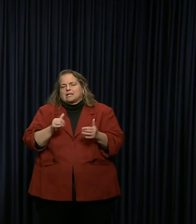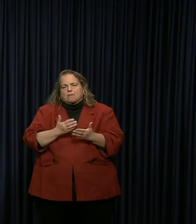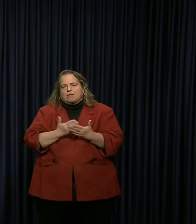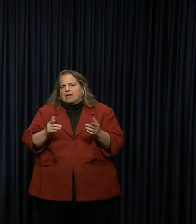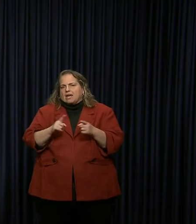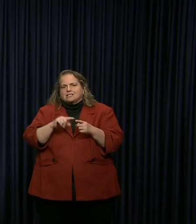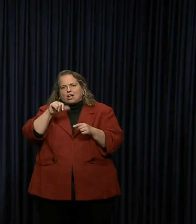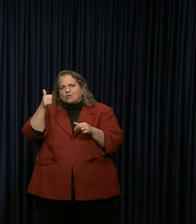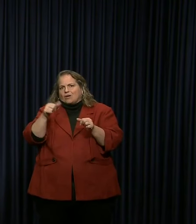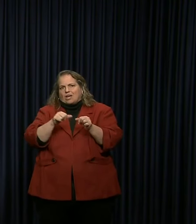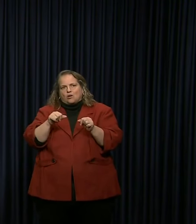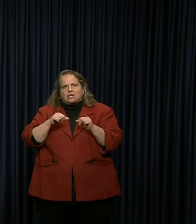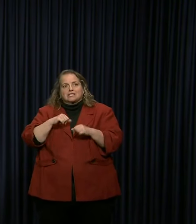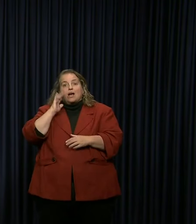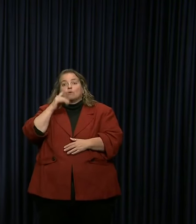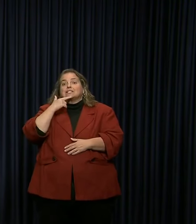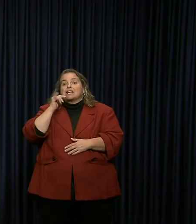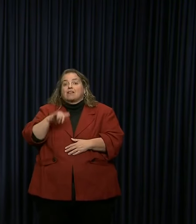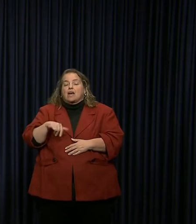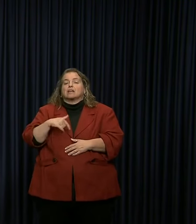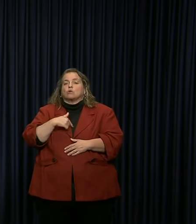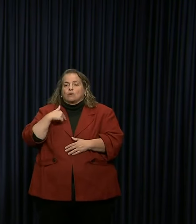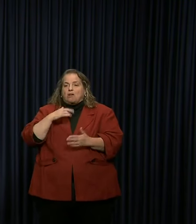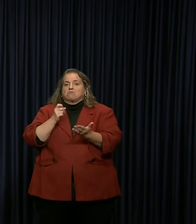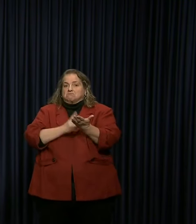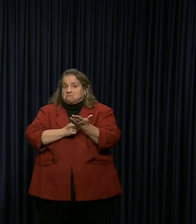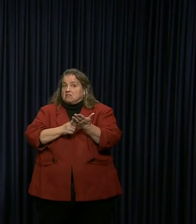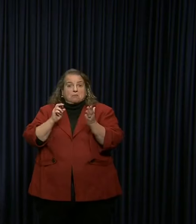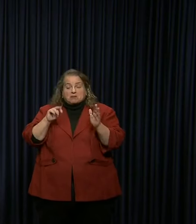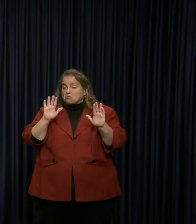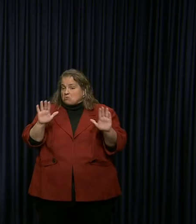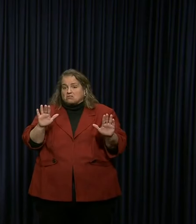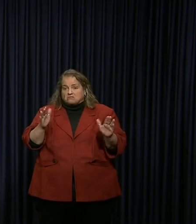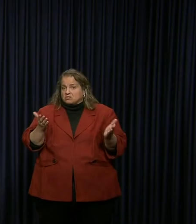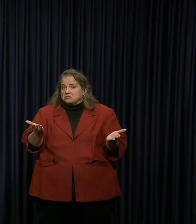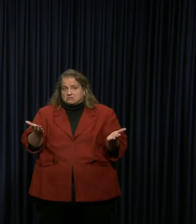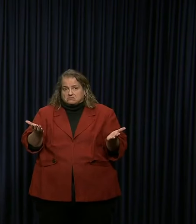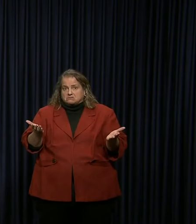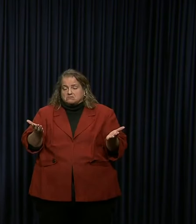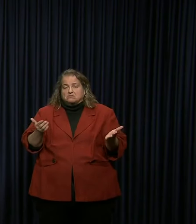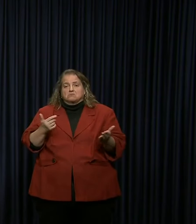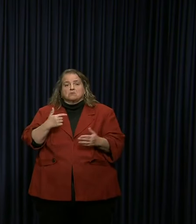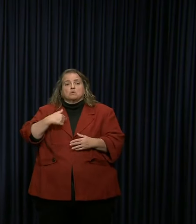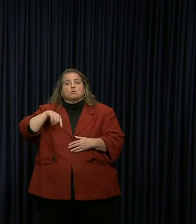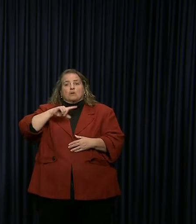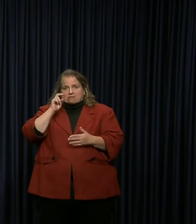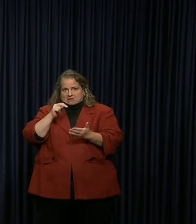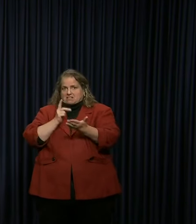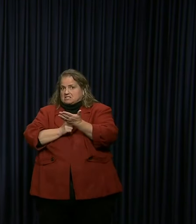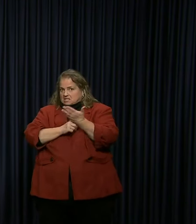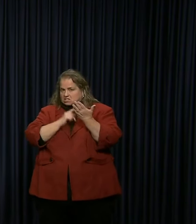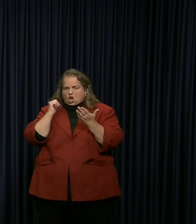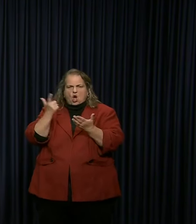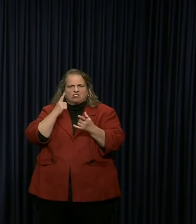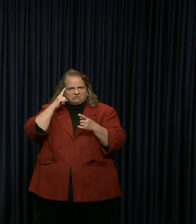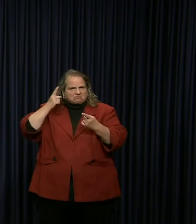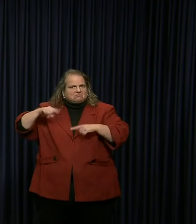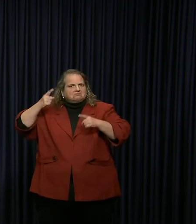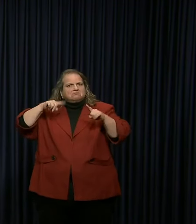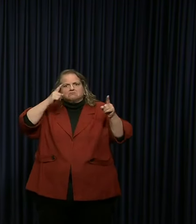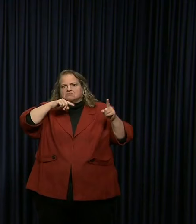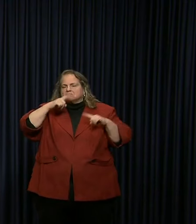those other areas. I will say that those talks have been great. We have all been on the same page.